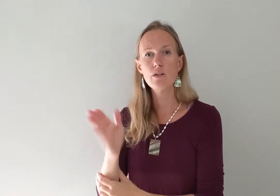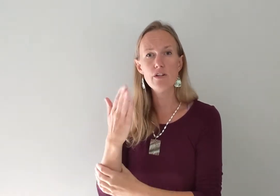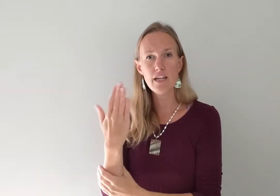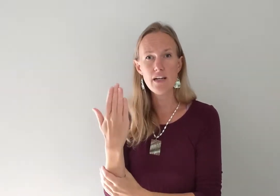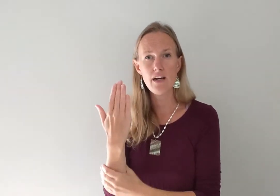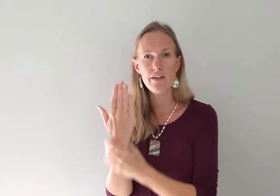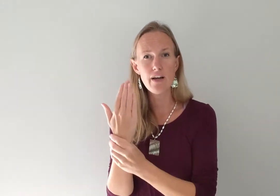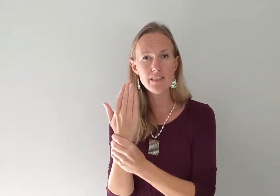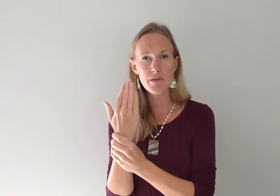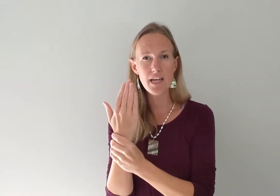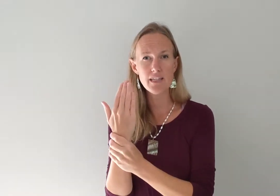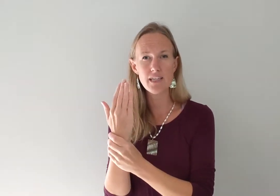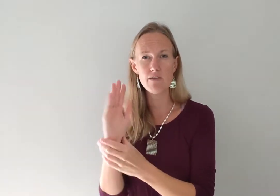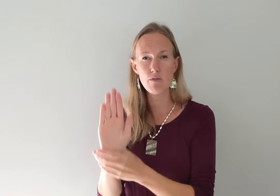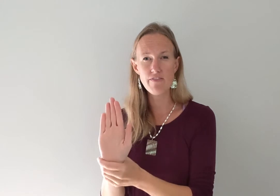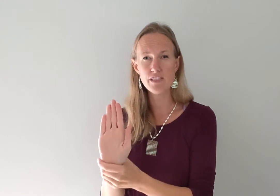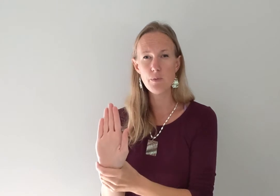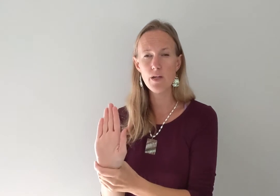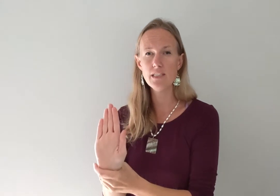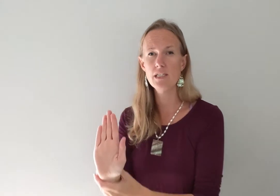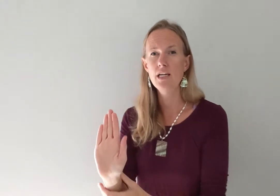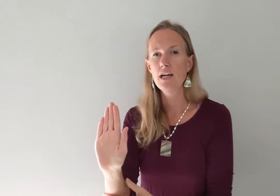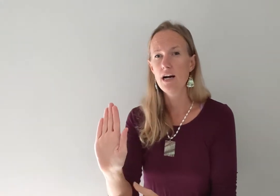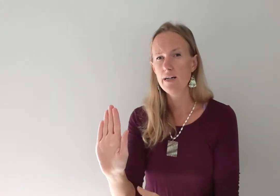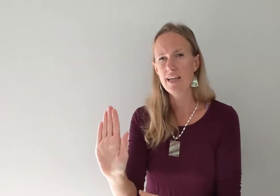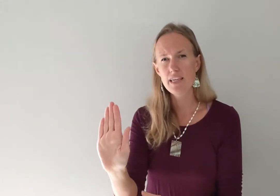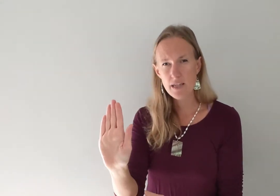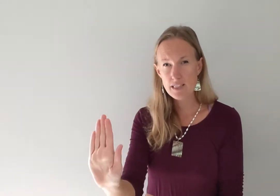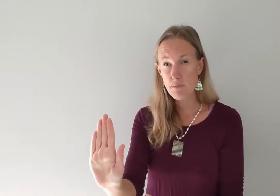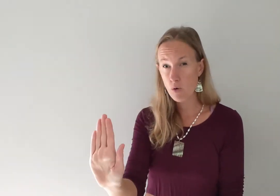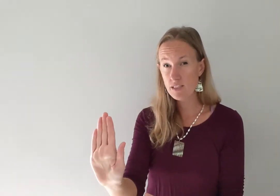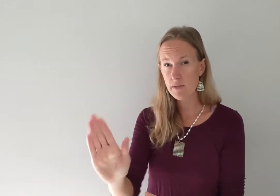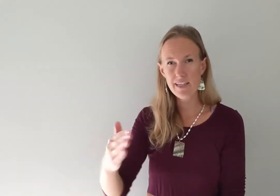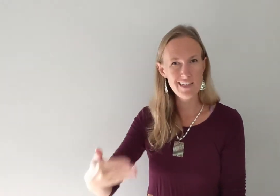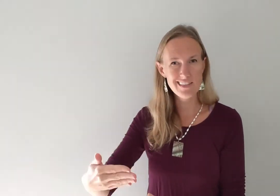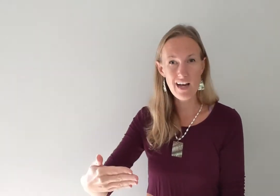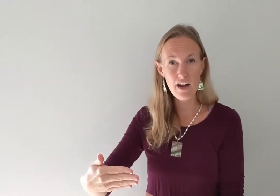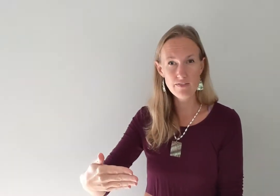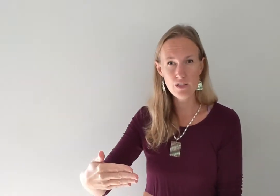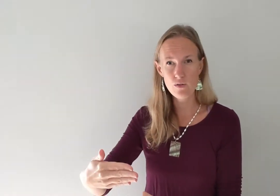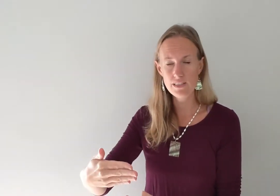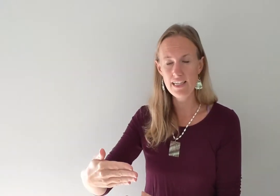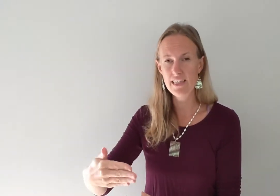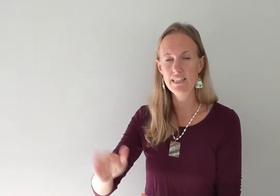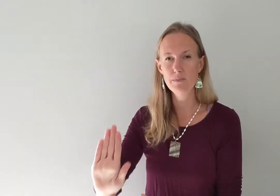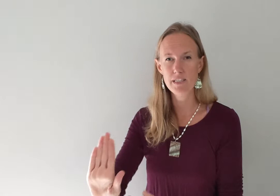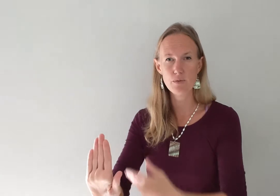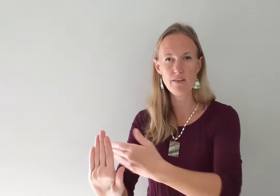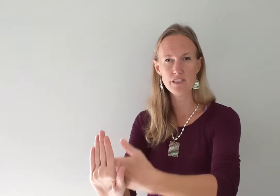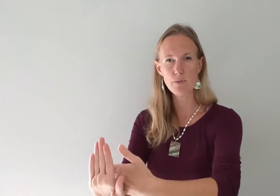your non-dominant hand is kind of a reference point. I think it's supposed to be like this. I often hold it like this, but it's a reference point,